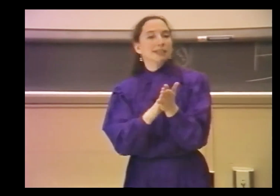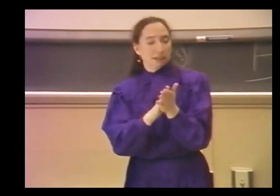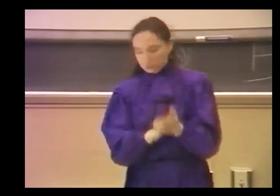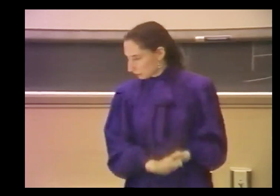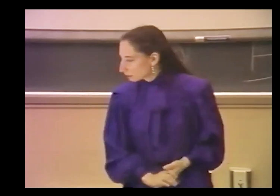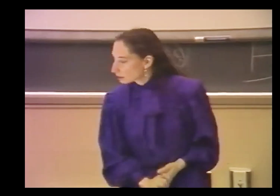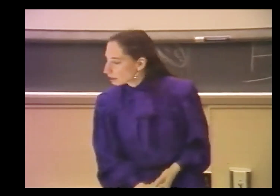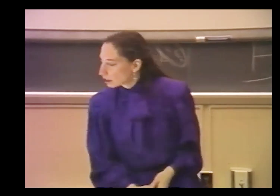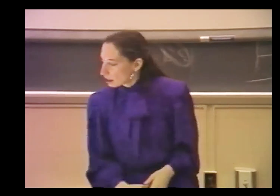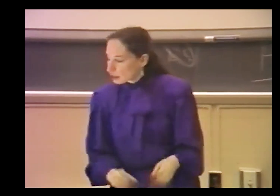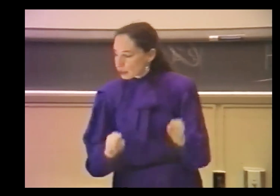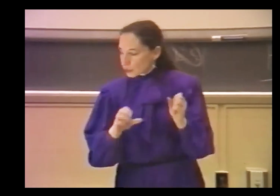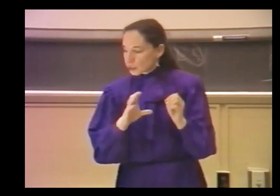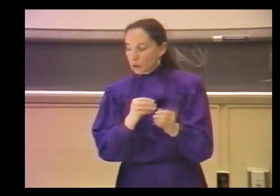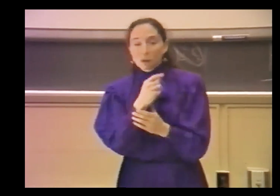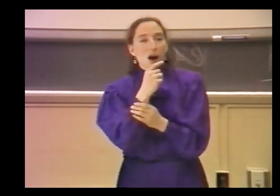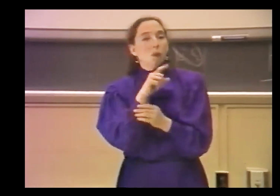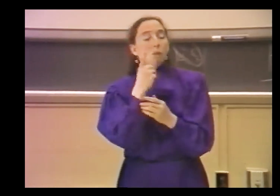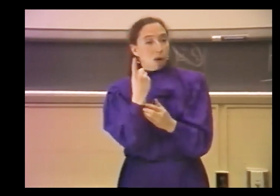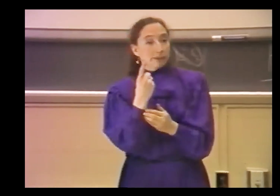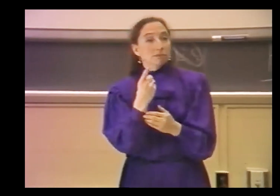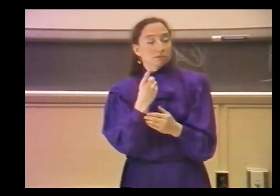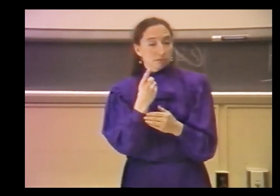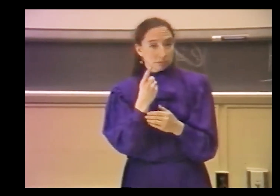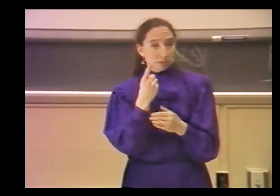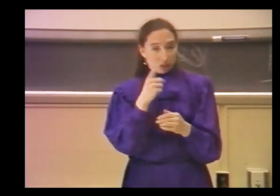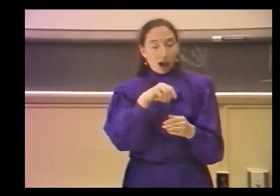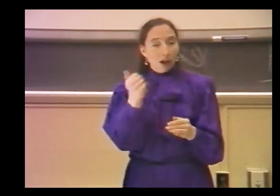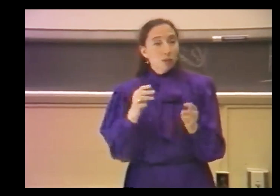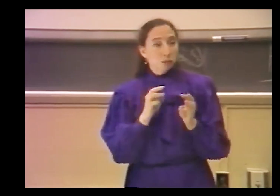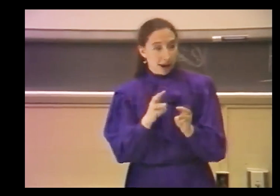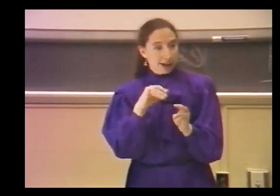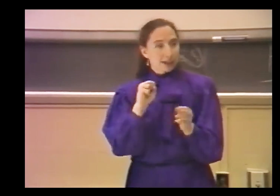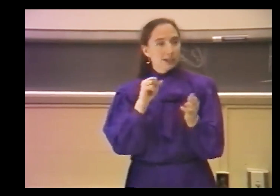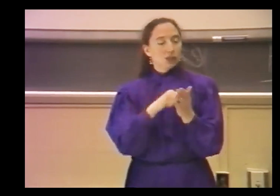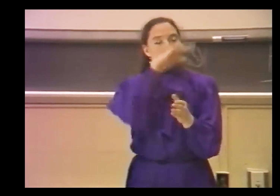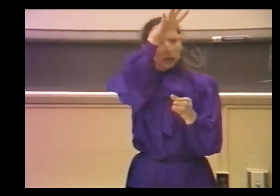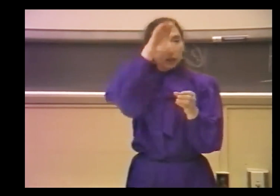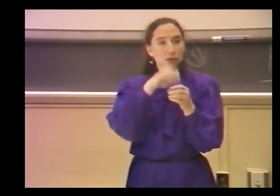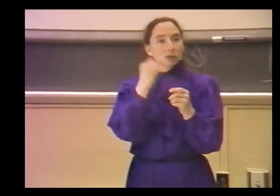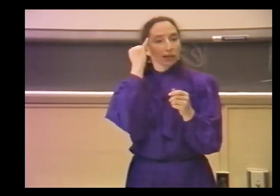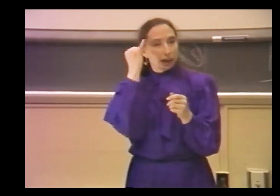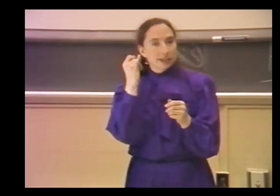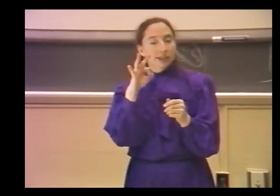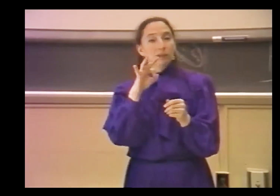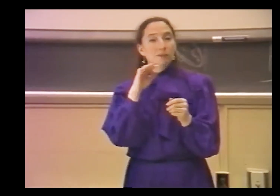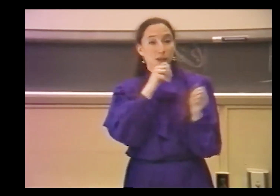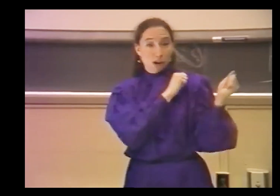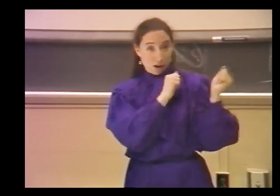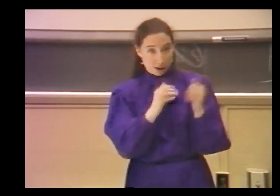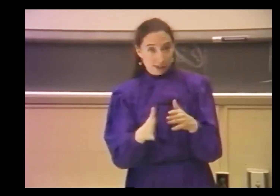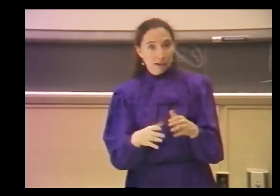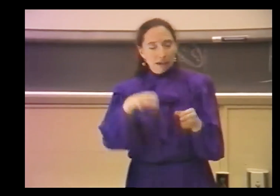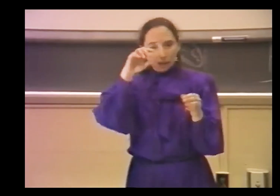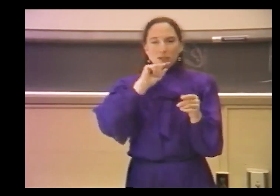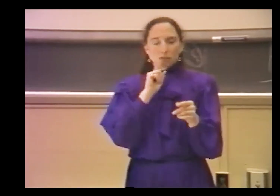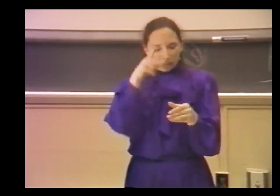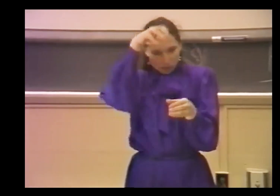explicit. So one other way is to include the idea of the cause really